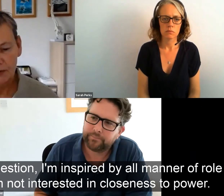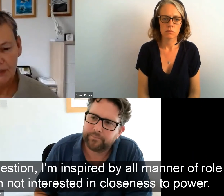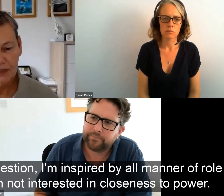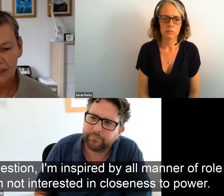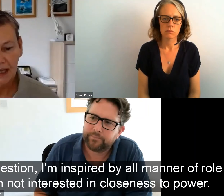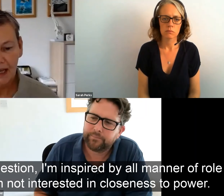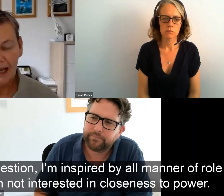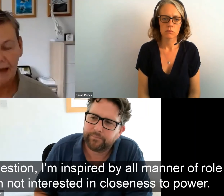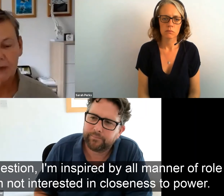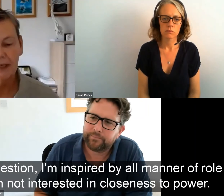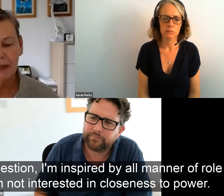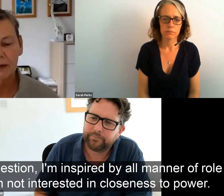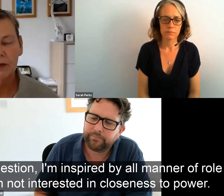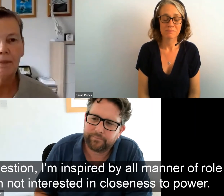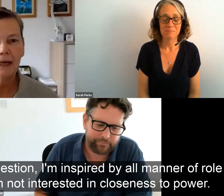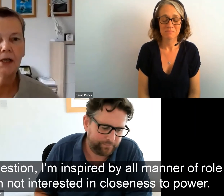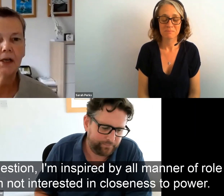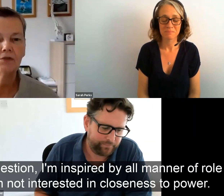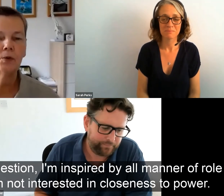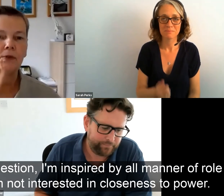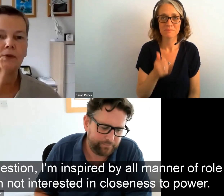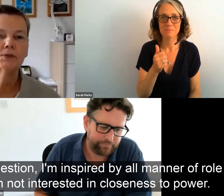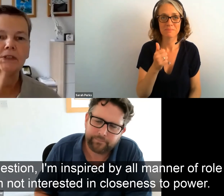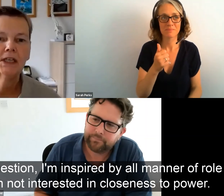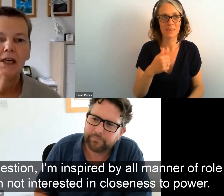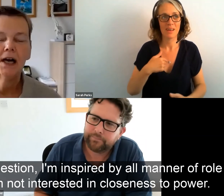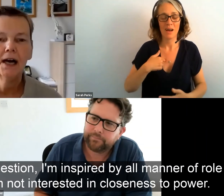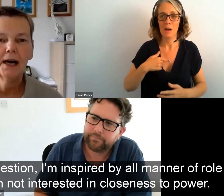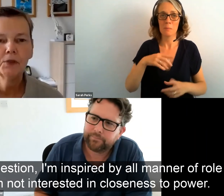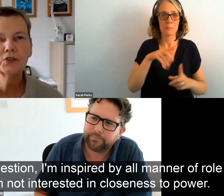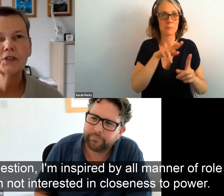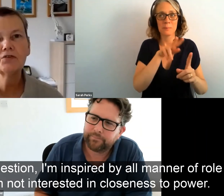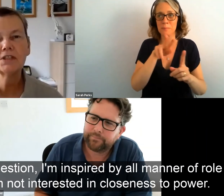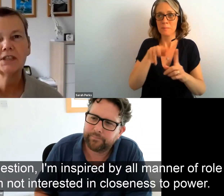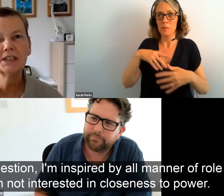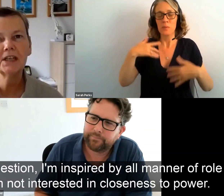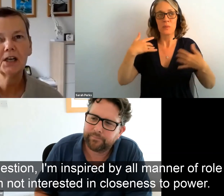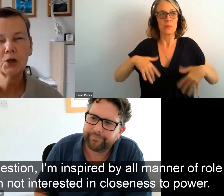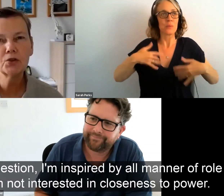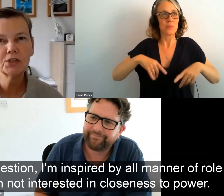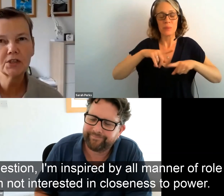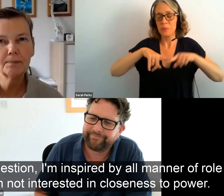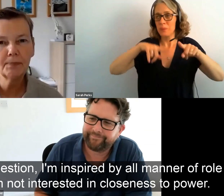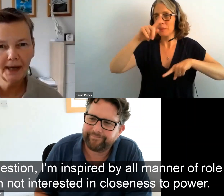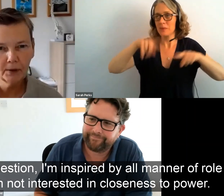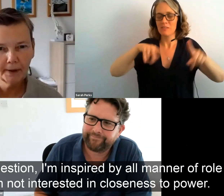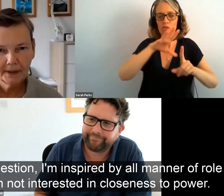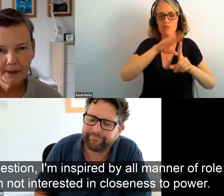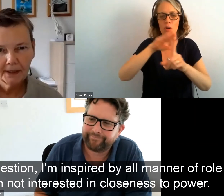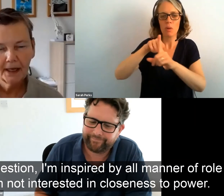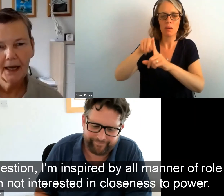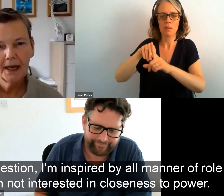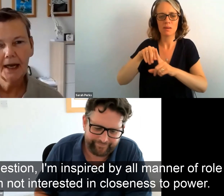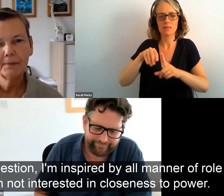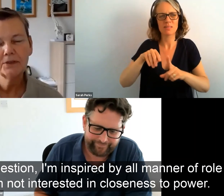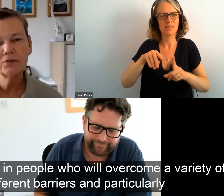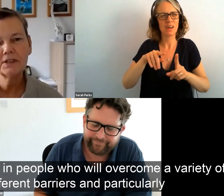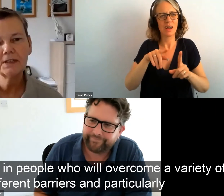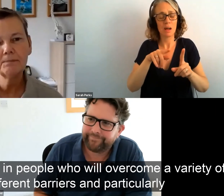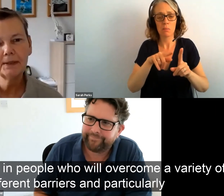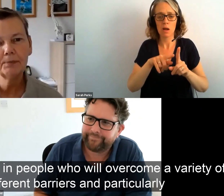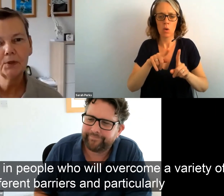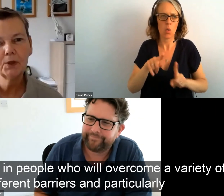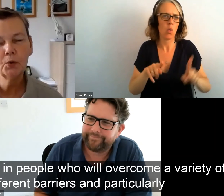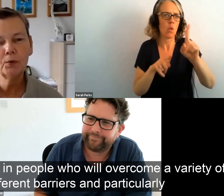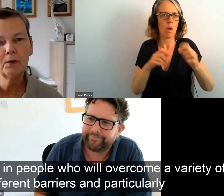Yes, it's a good question. I'm inspired by all manner of role models. I'm not interested in closeness to power.